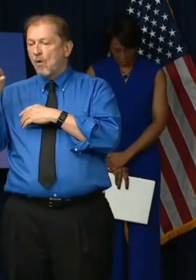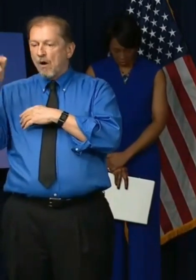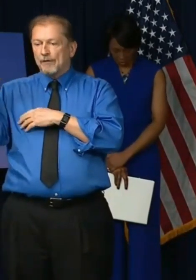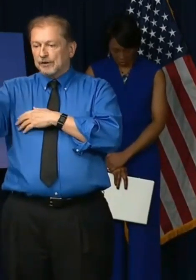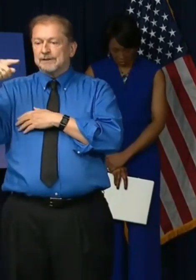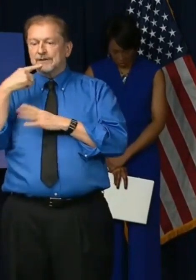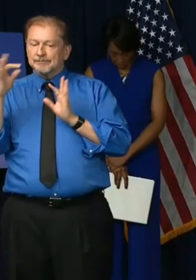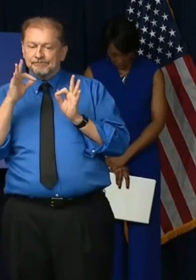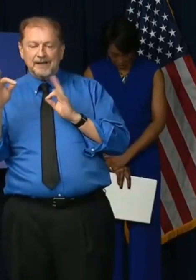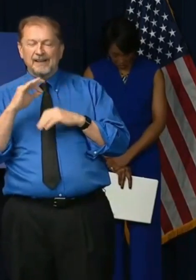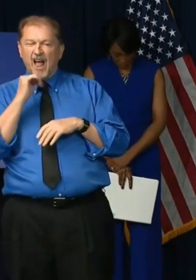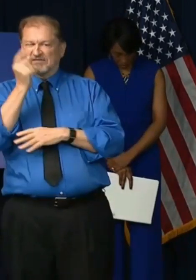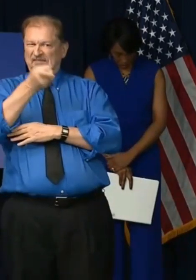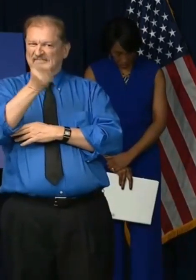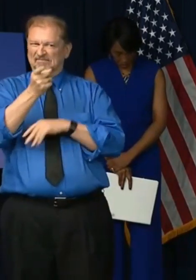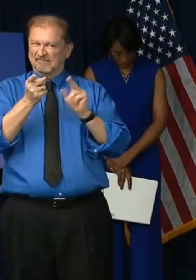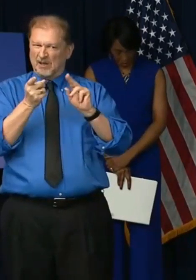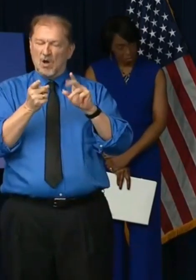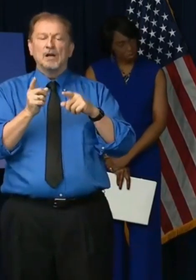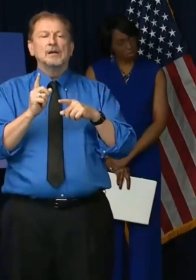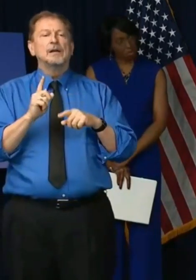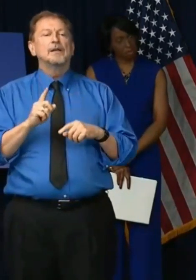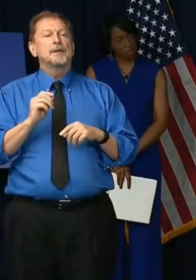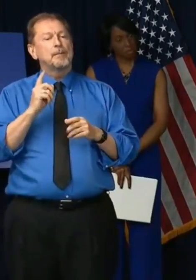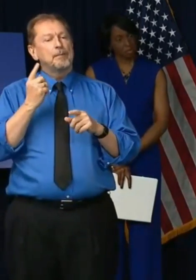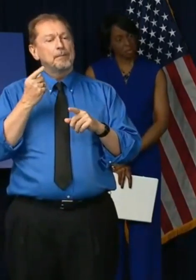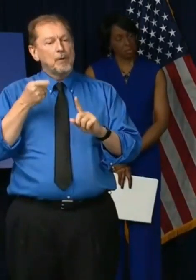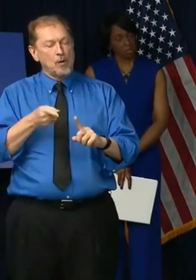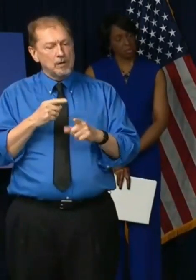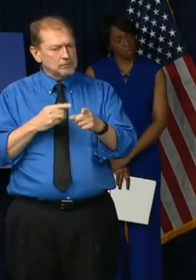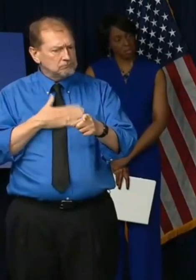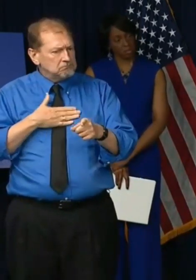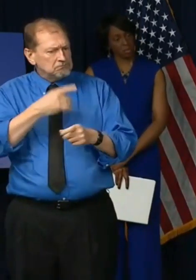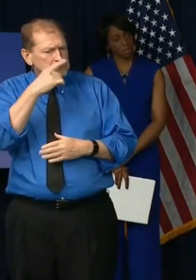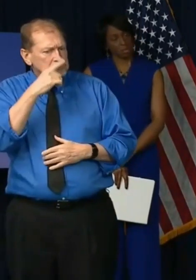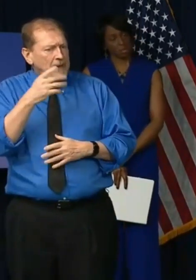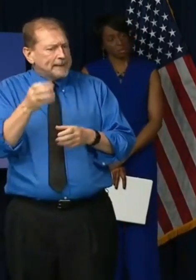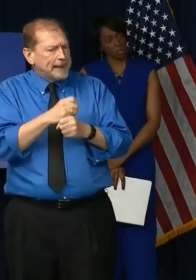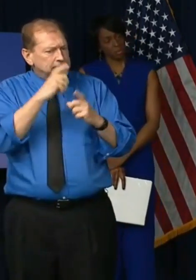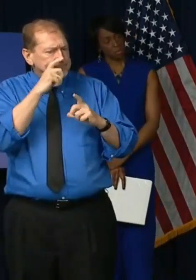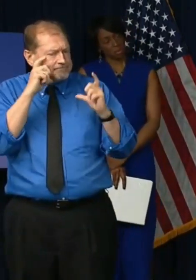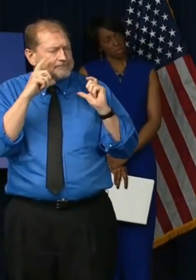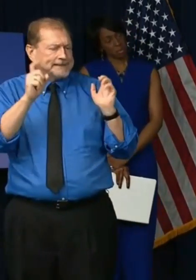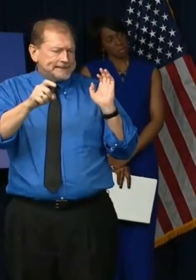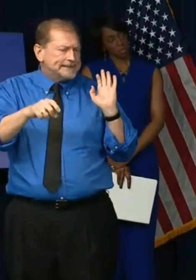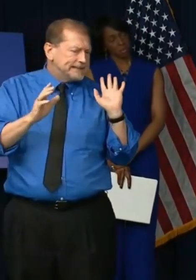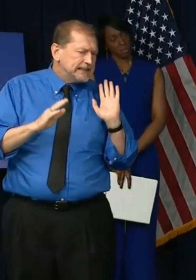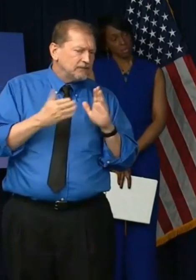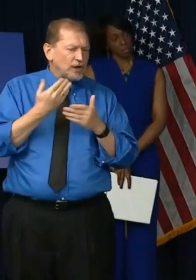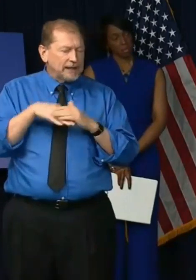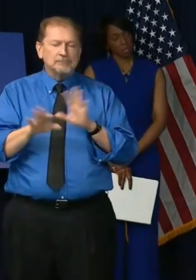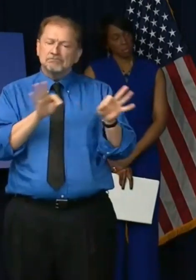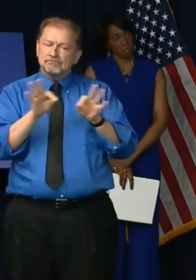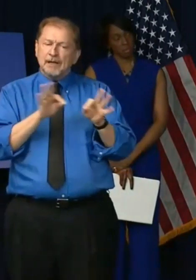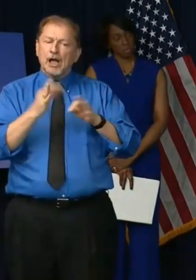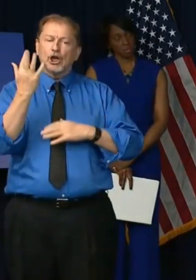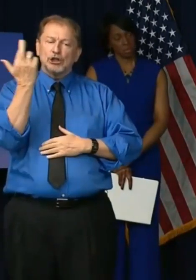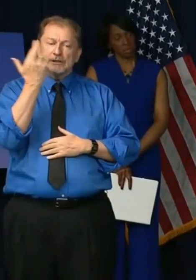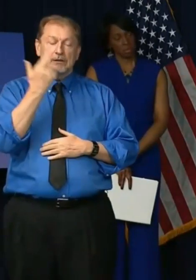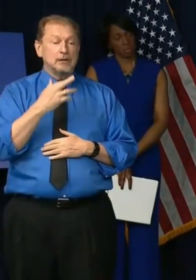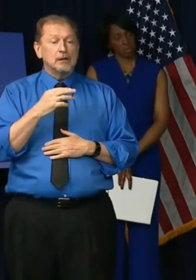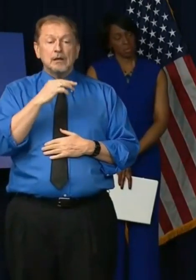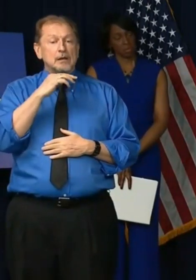not using a face covering. First, to just ask them, please, would you get a face covering, and explain to them you can even